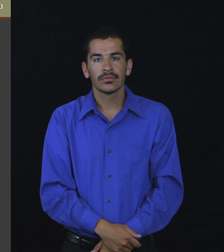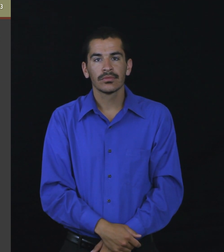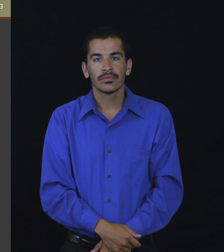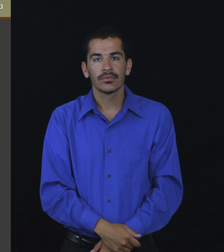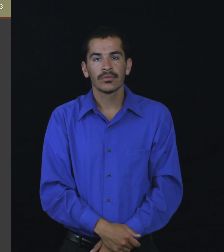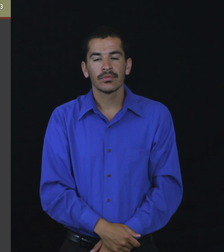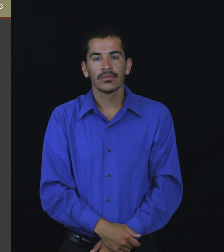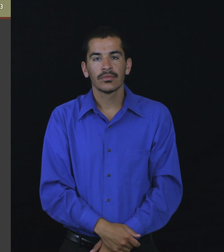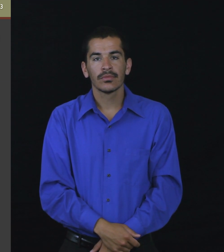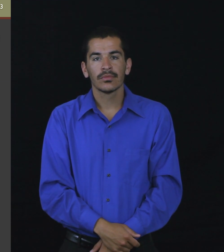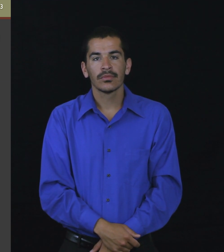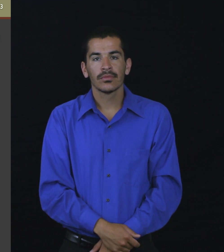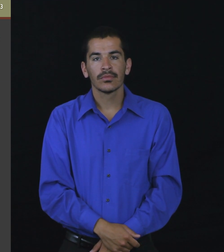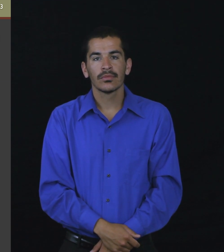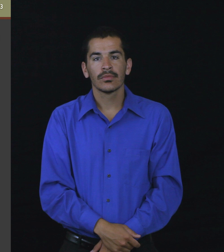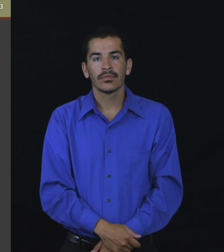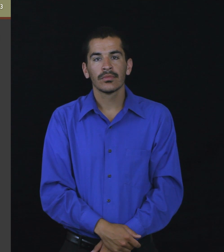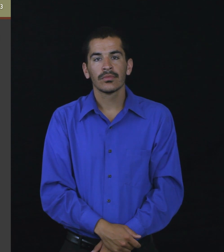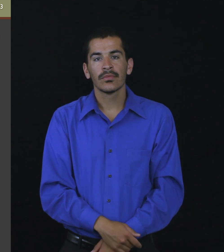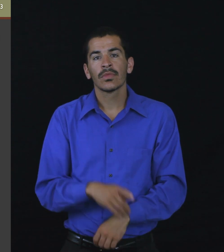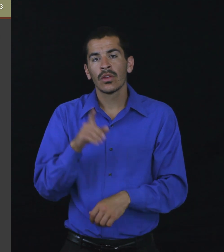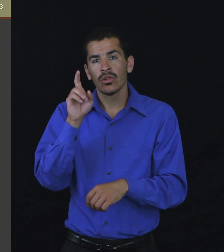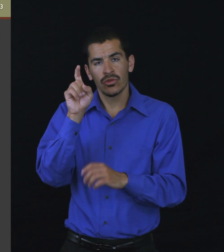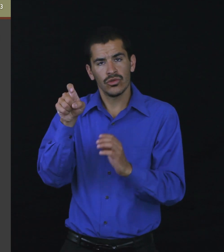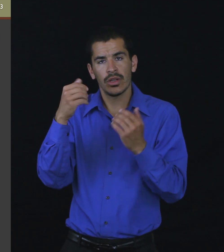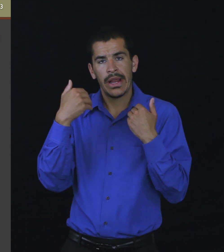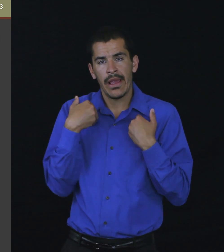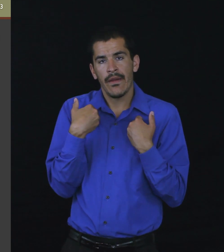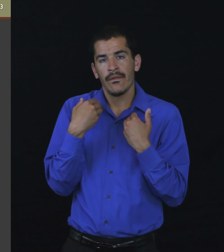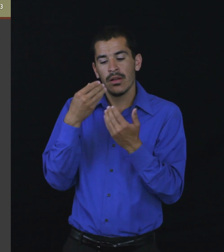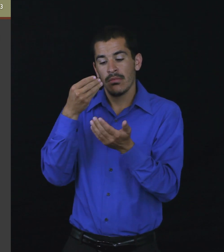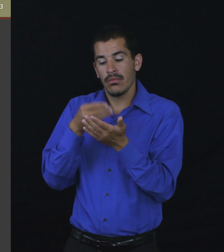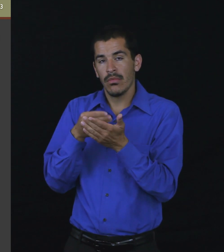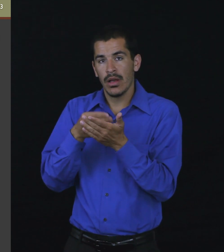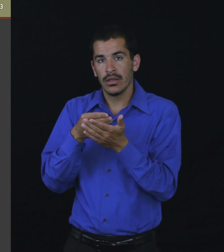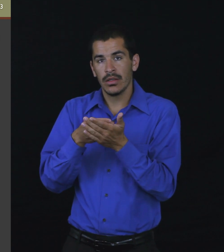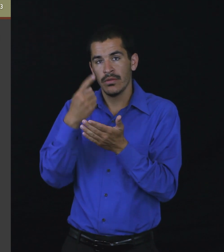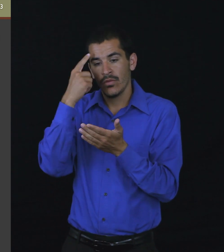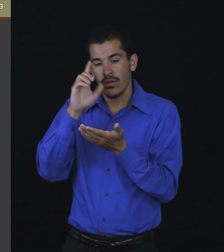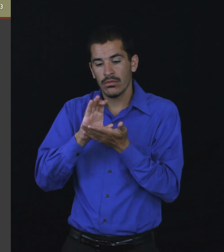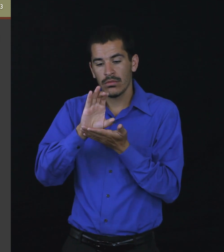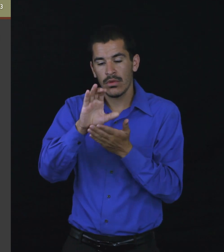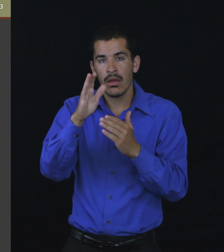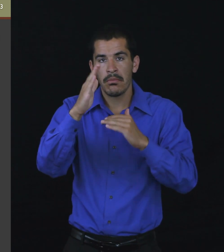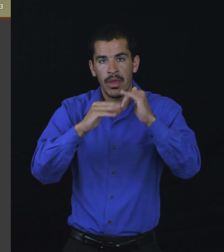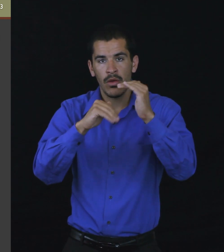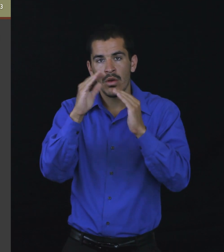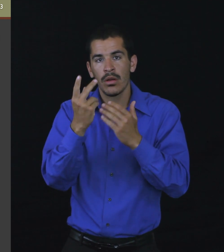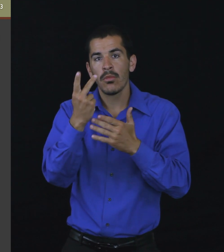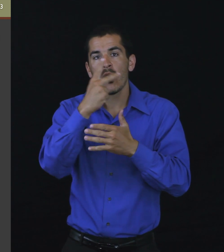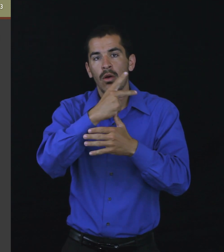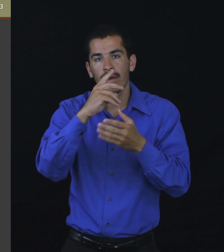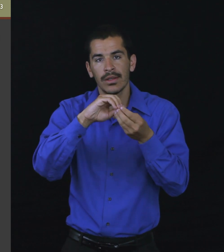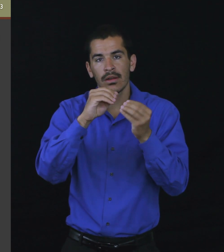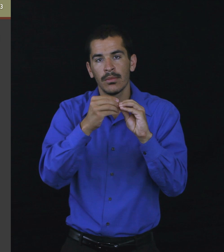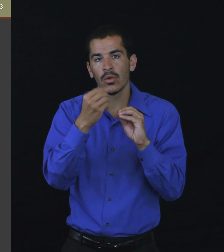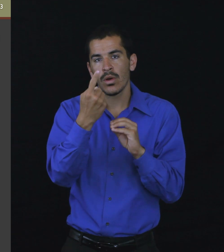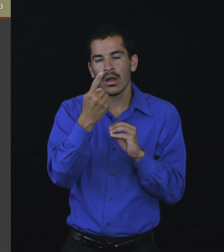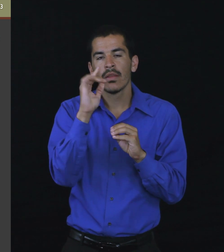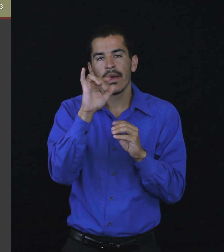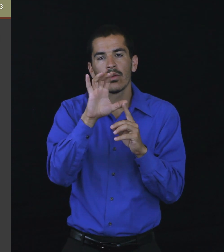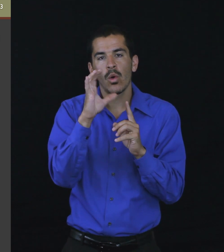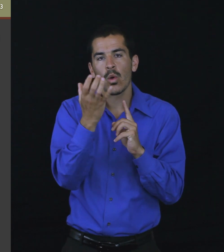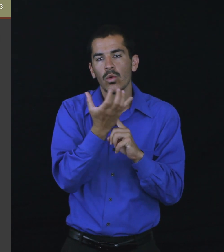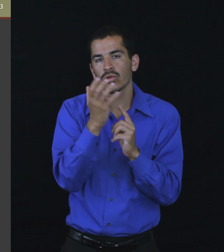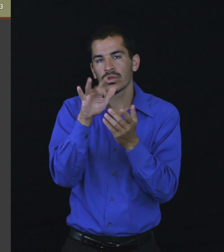Funding should exist for DCC to build its Priority 1 Culture Center spaces.